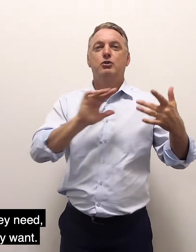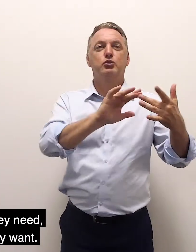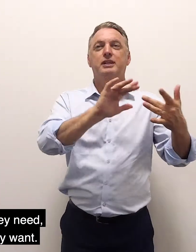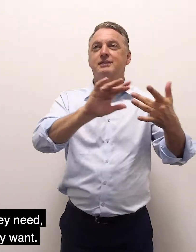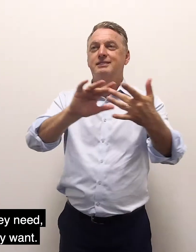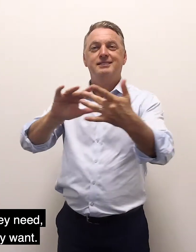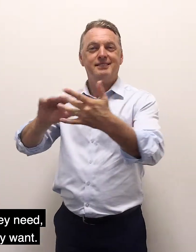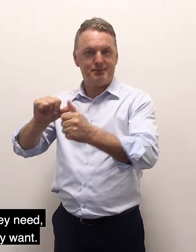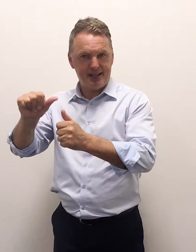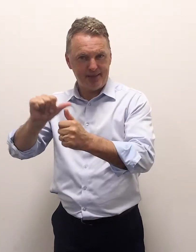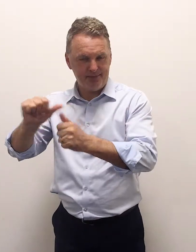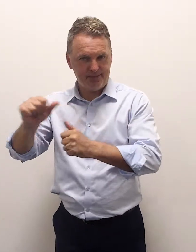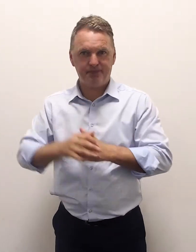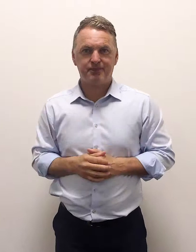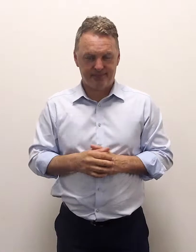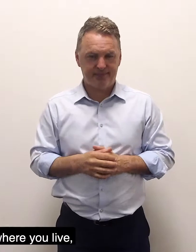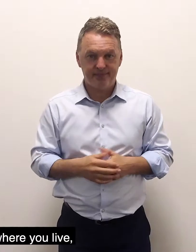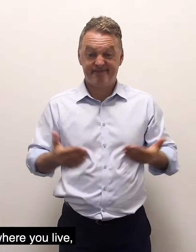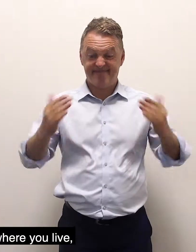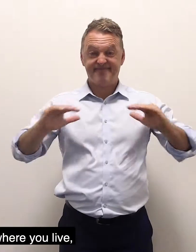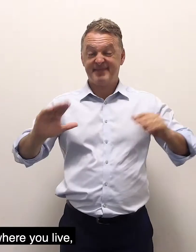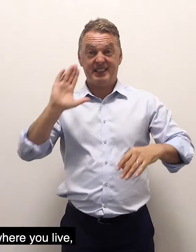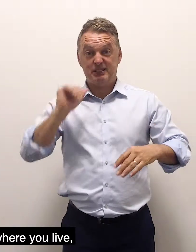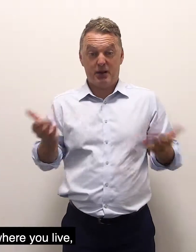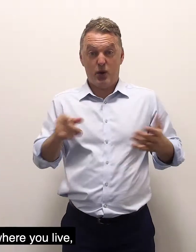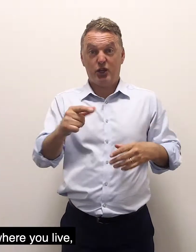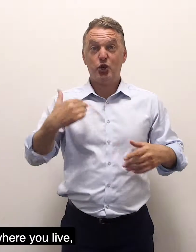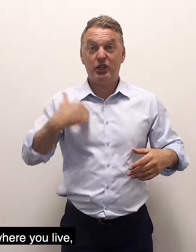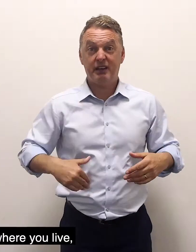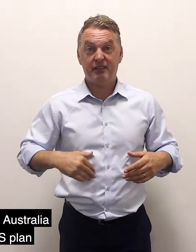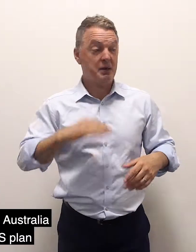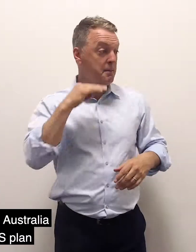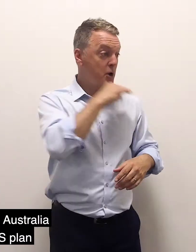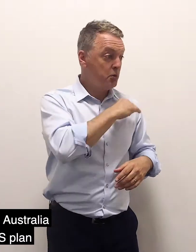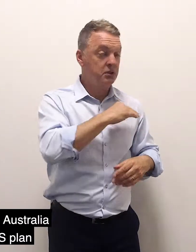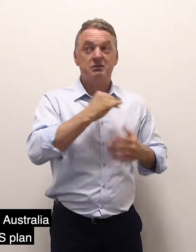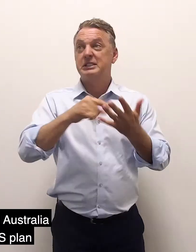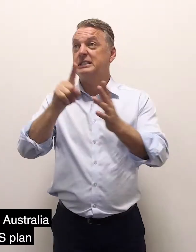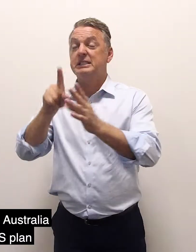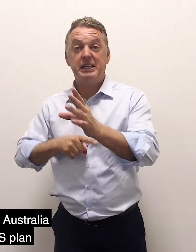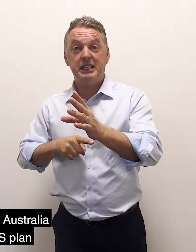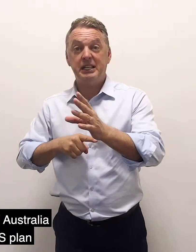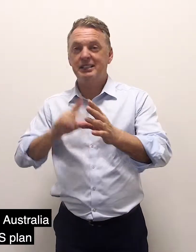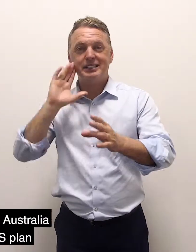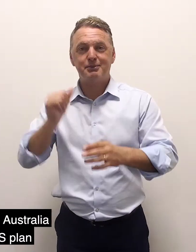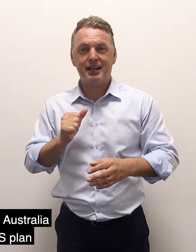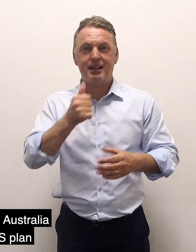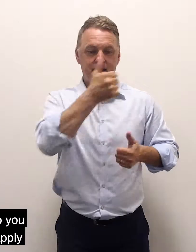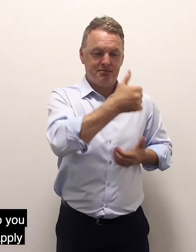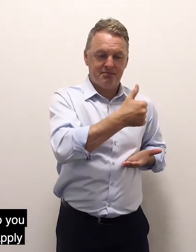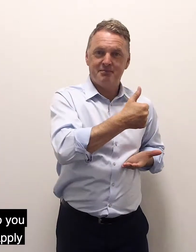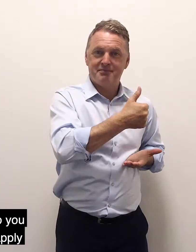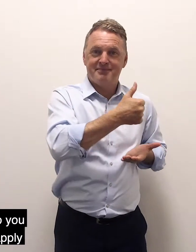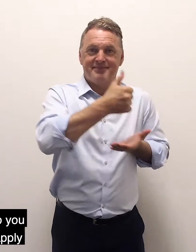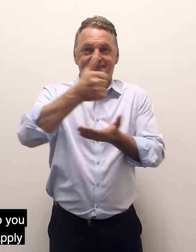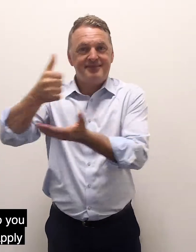they need and the support they want. Secondly, it won't matter where you live. You can move around Australia because your NDIS